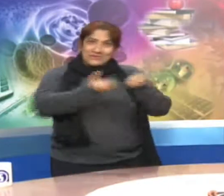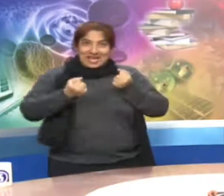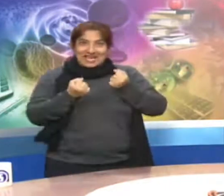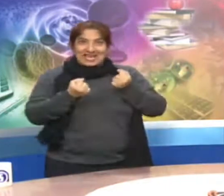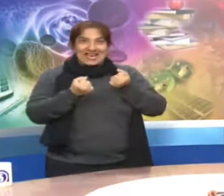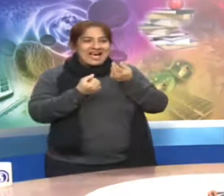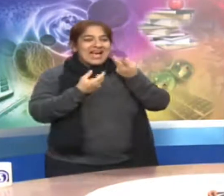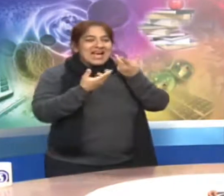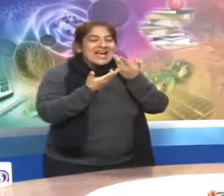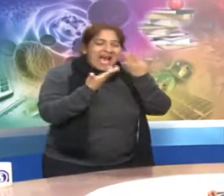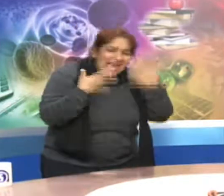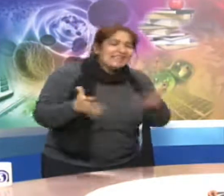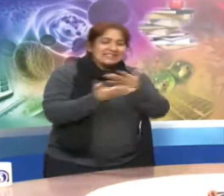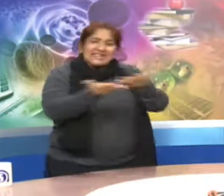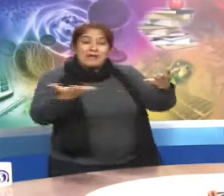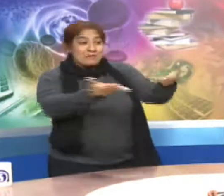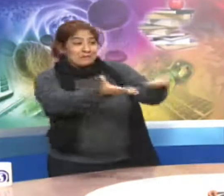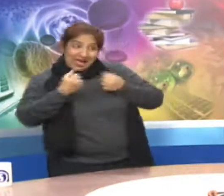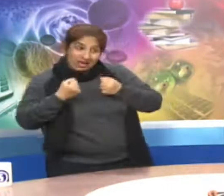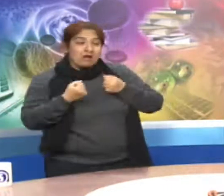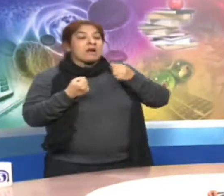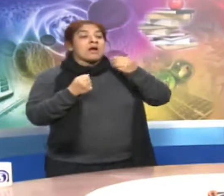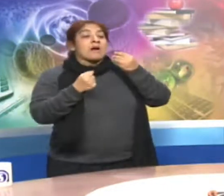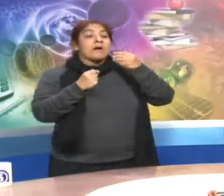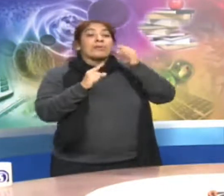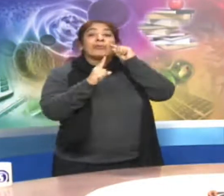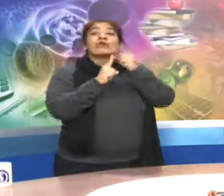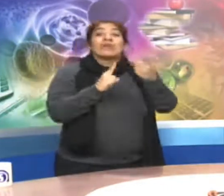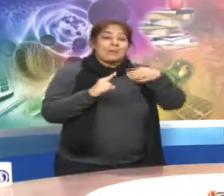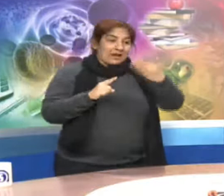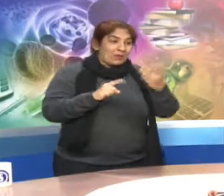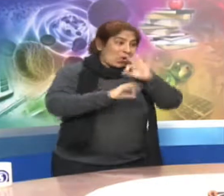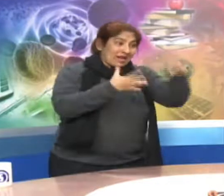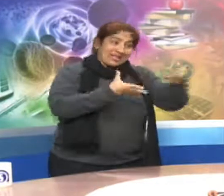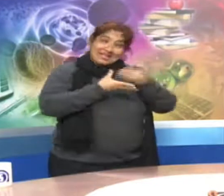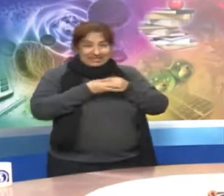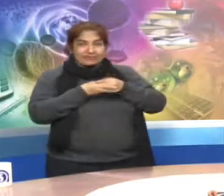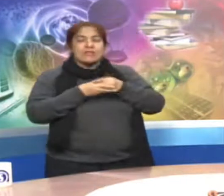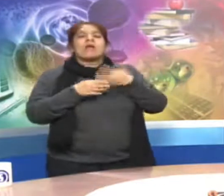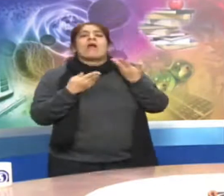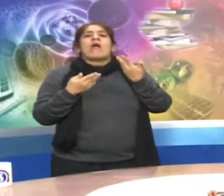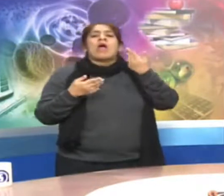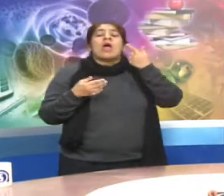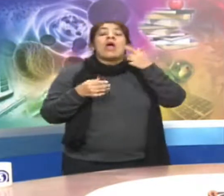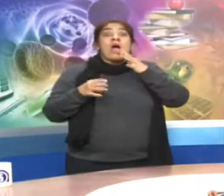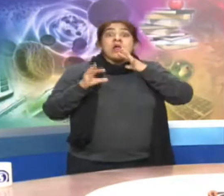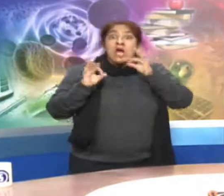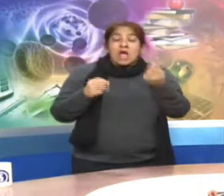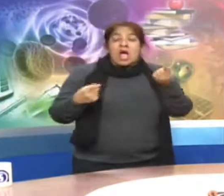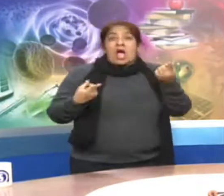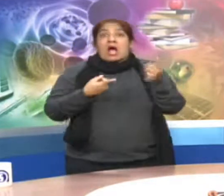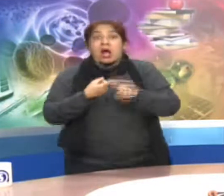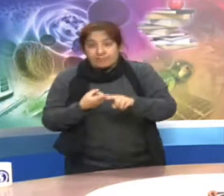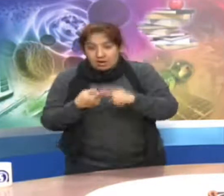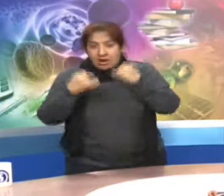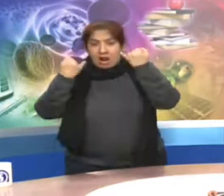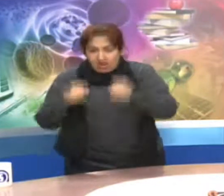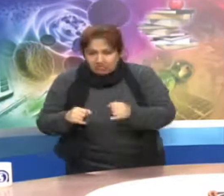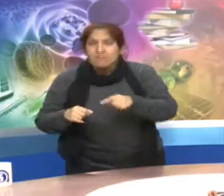First, you always gather your paperwork related to the purchase, receipt, bills,